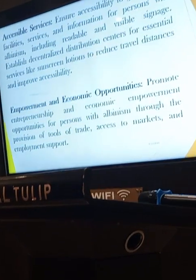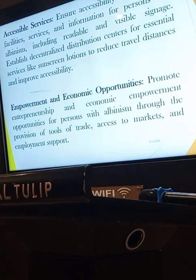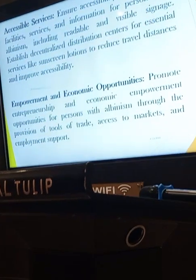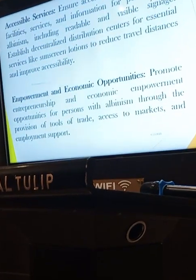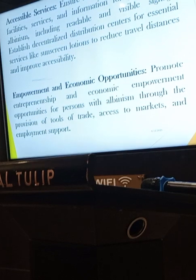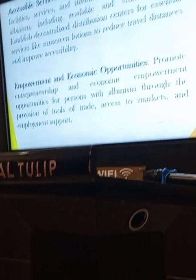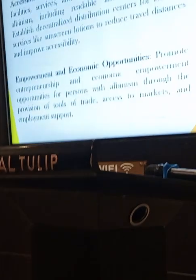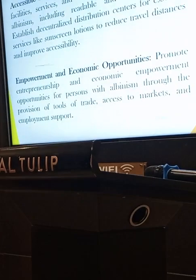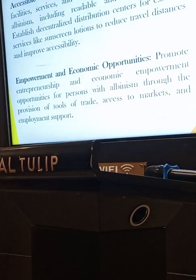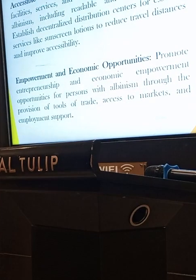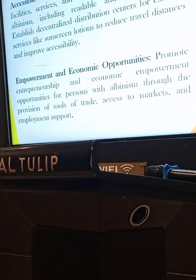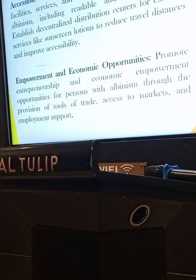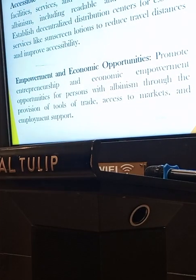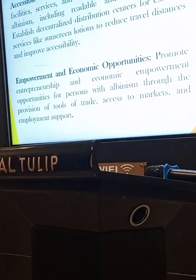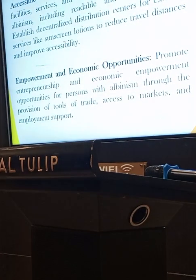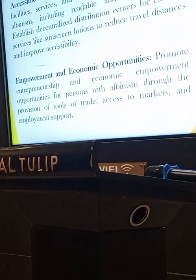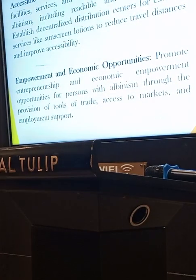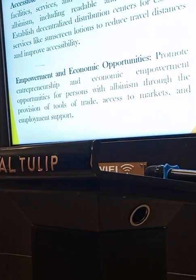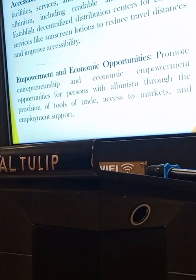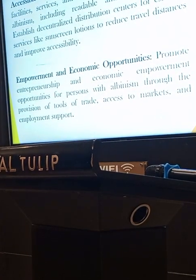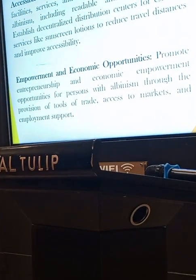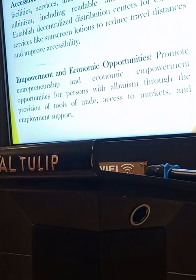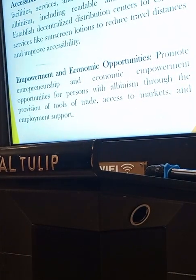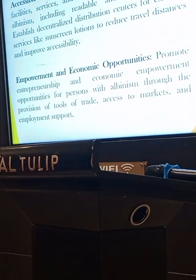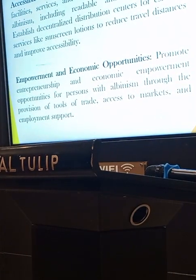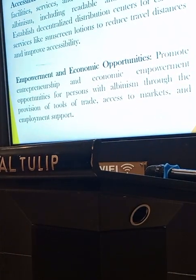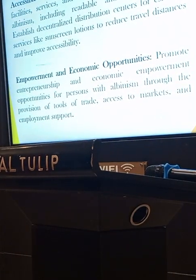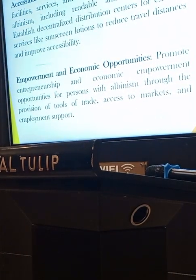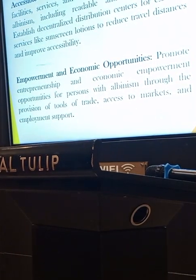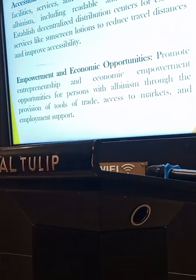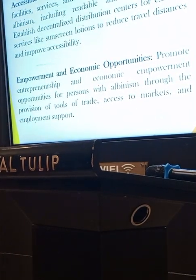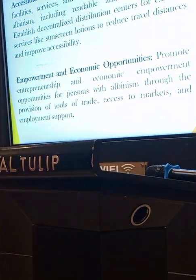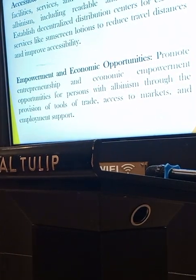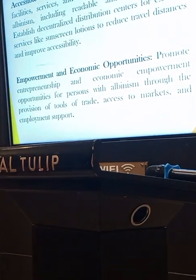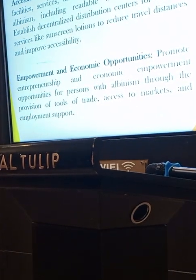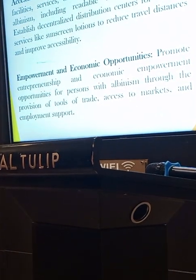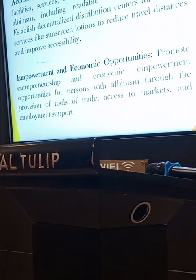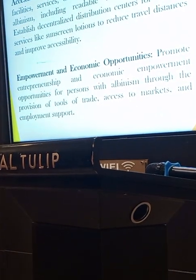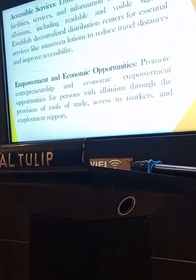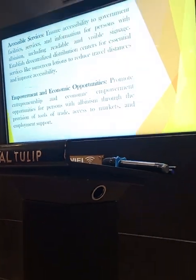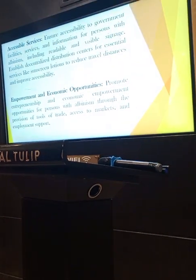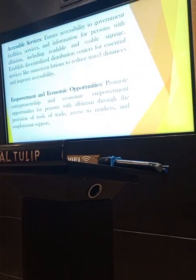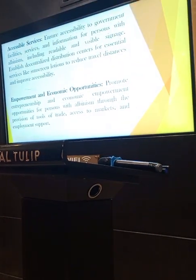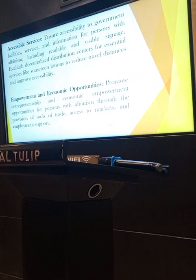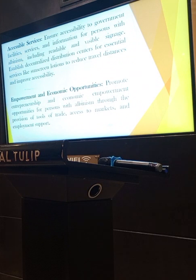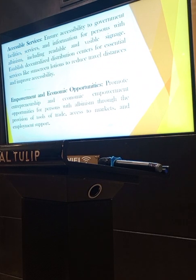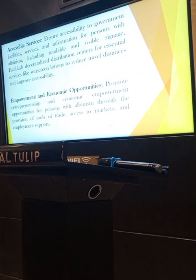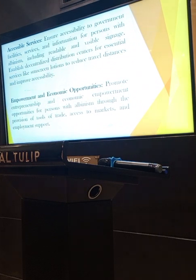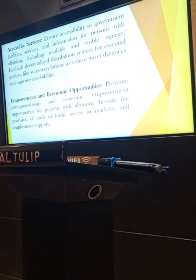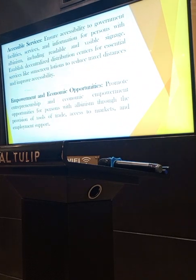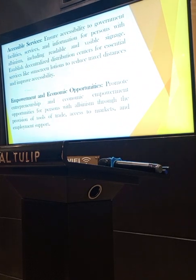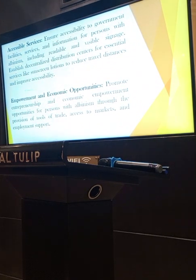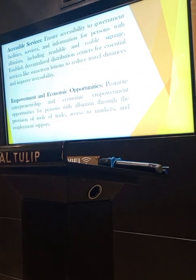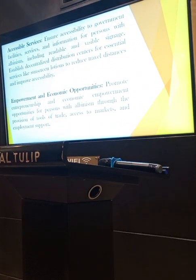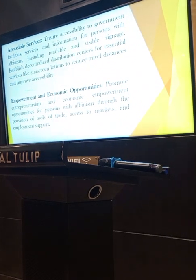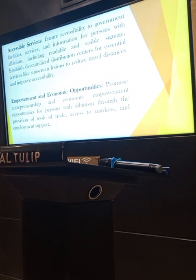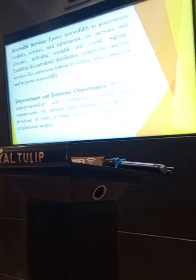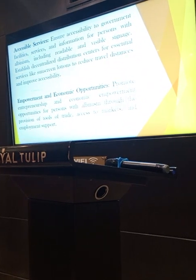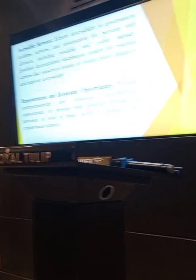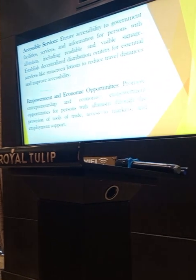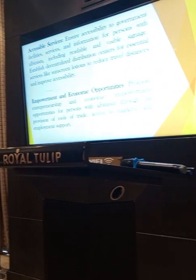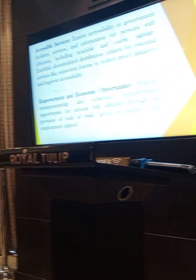also, I'm sure, look at that when it goes to Parliament. Conduct effective public participation with persons with